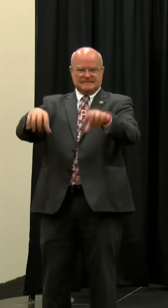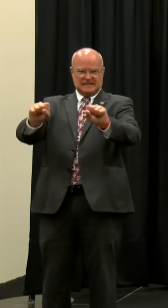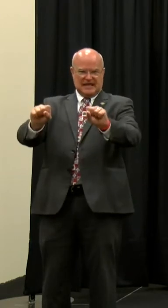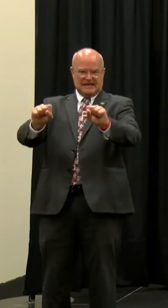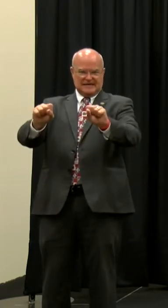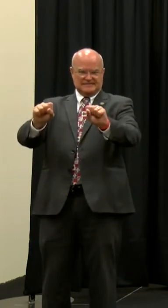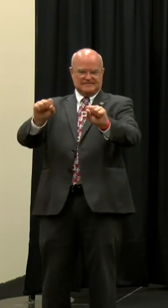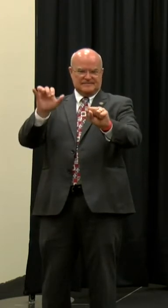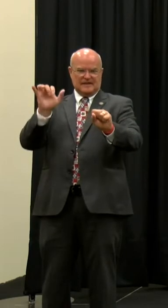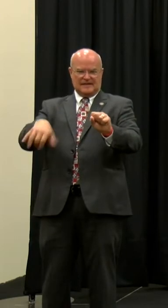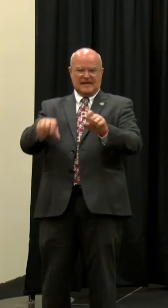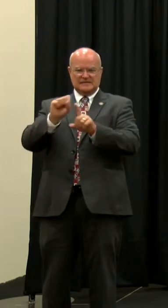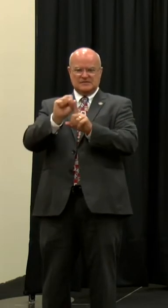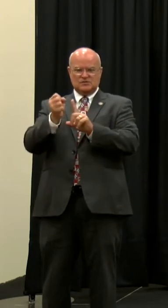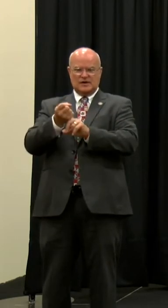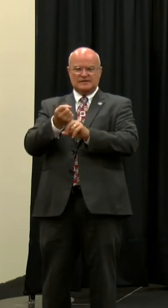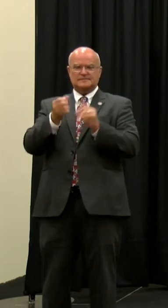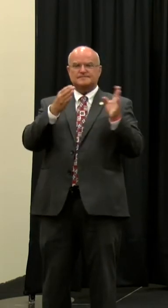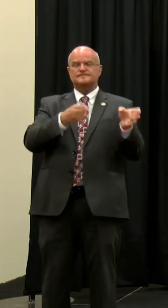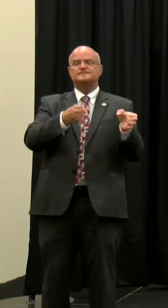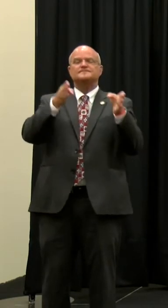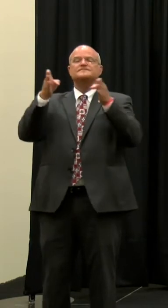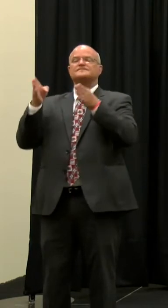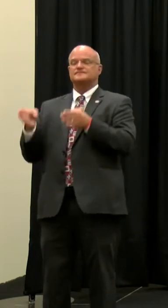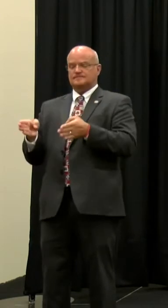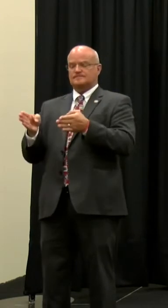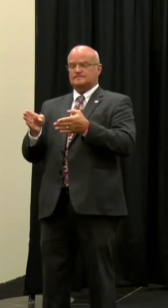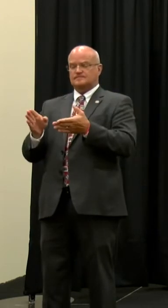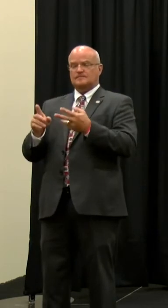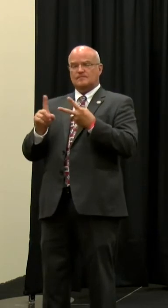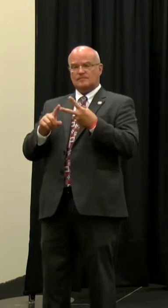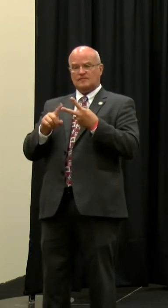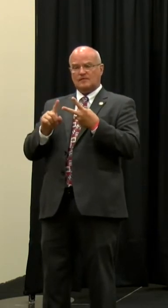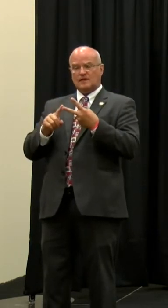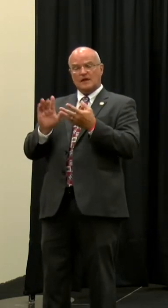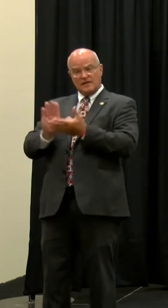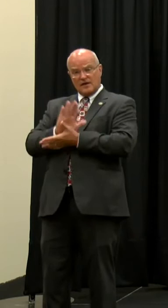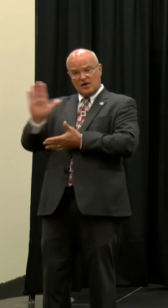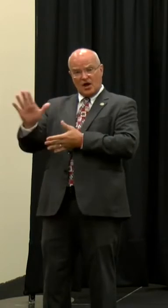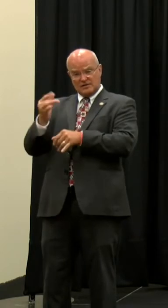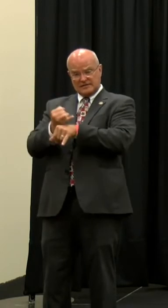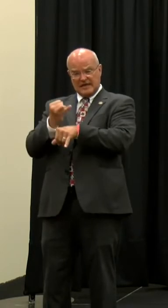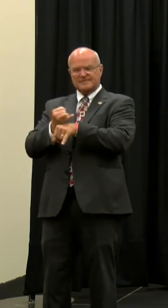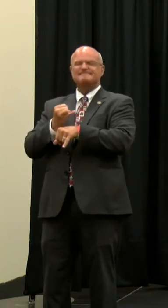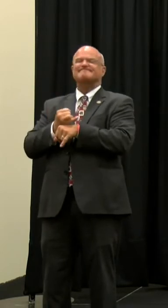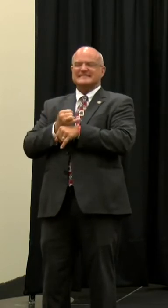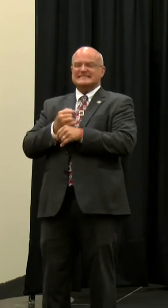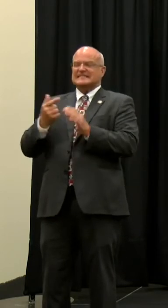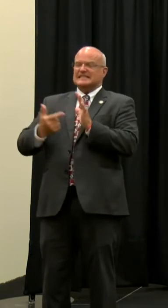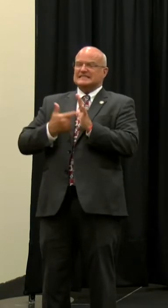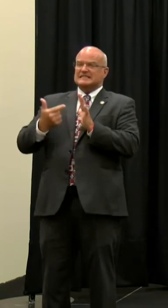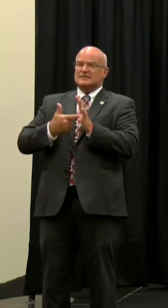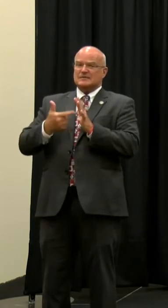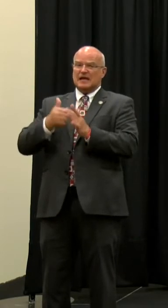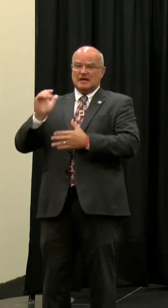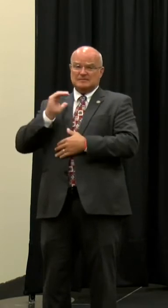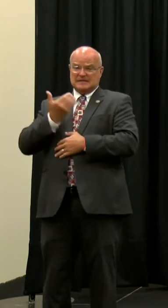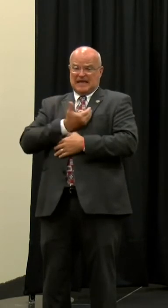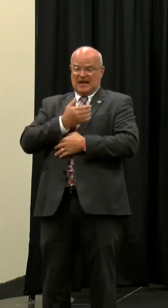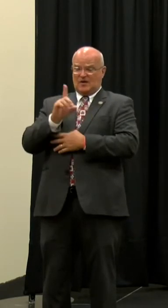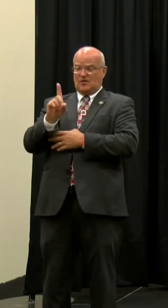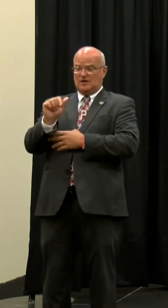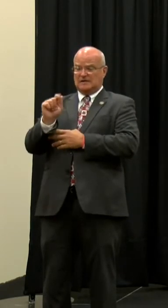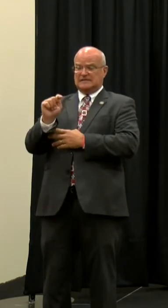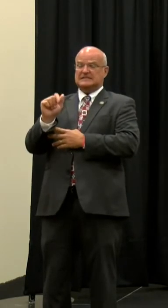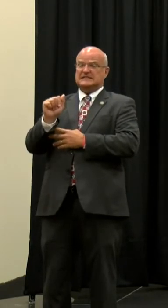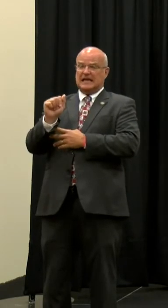that situation. In terms of the college campuses, we have to understand that sometimes our data